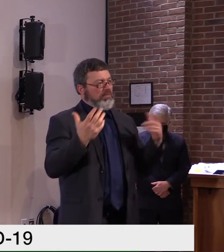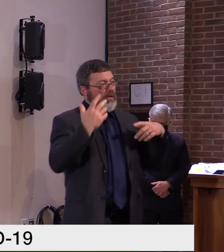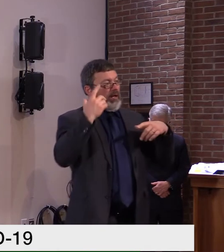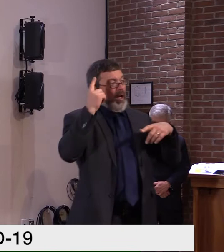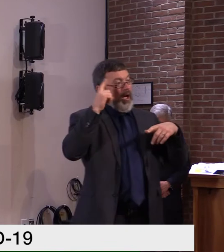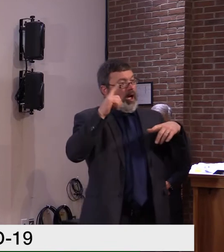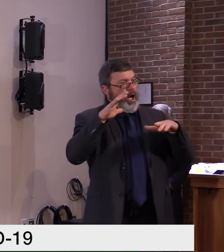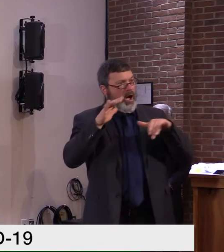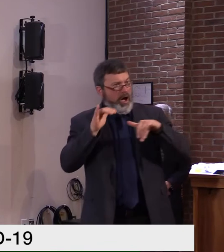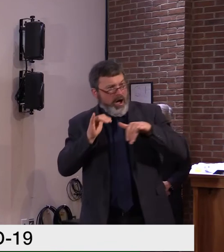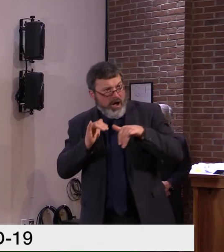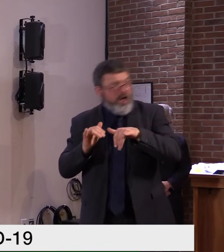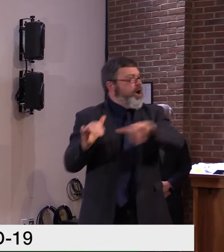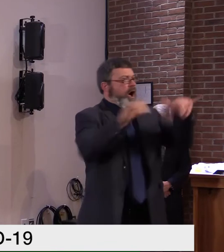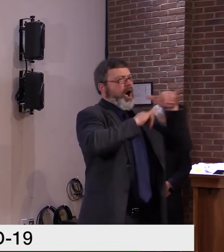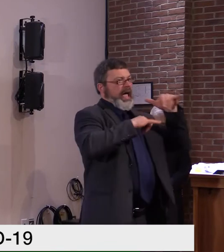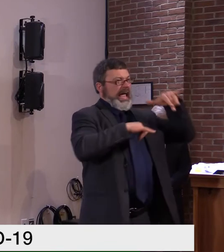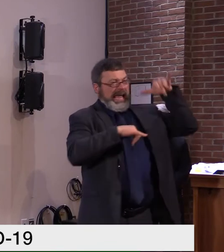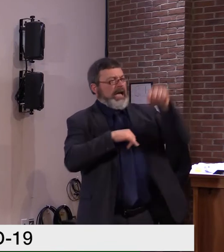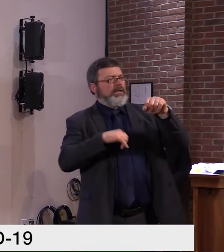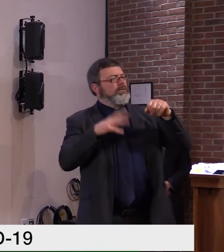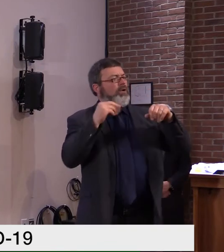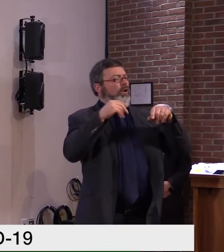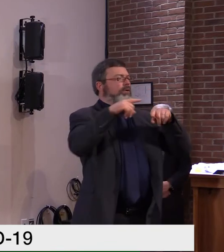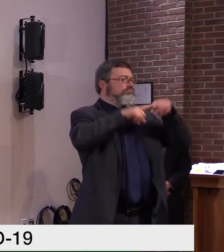kinds of operations.